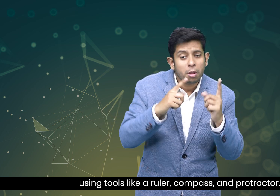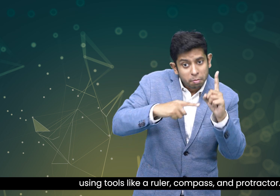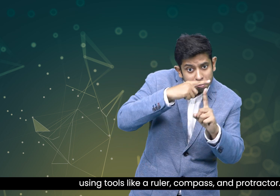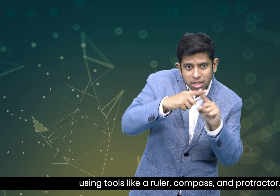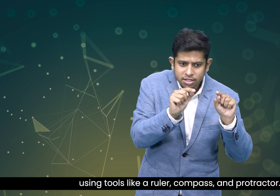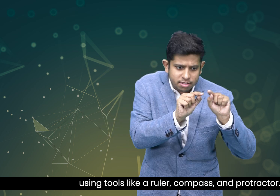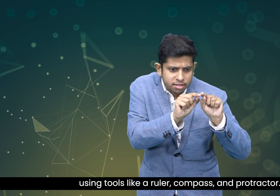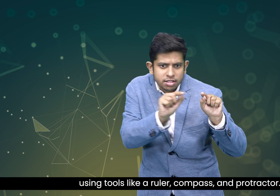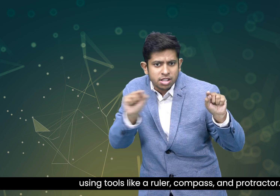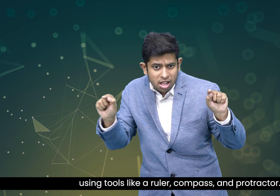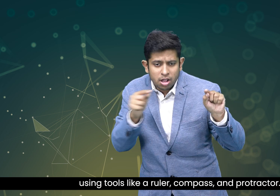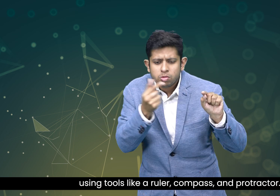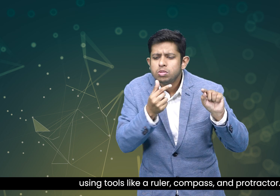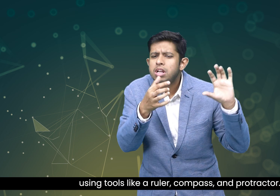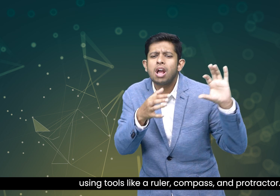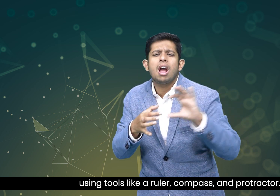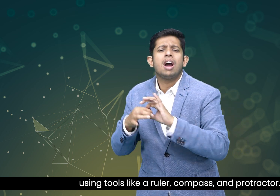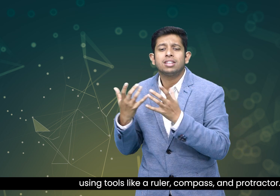compass, and protractor.